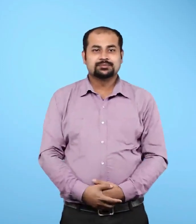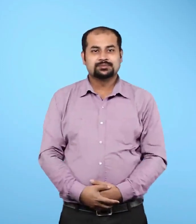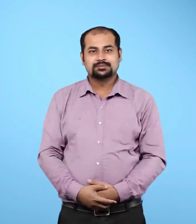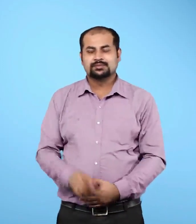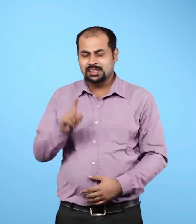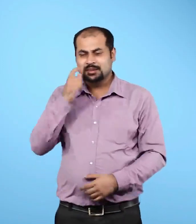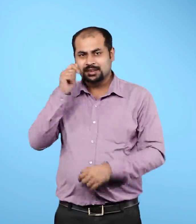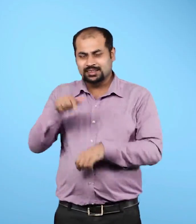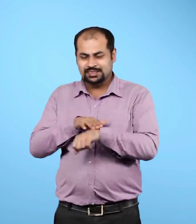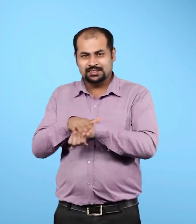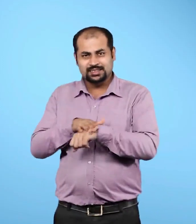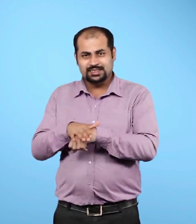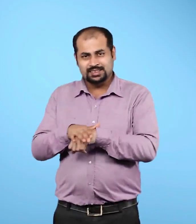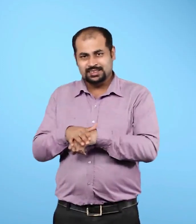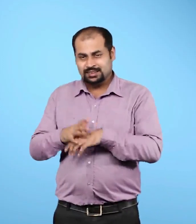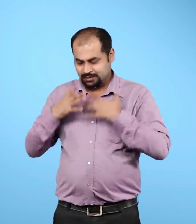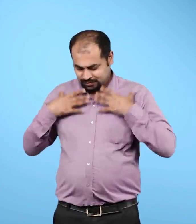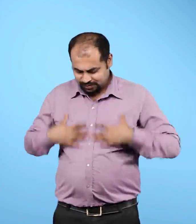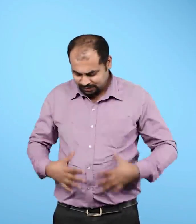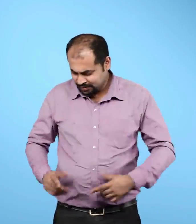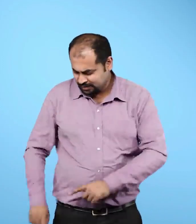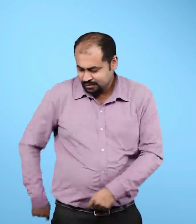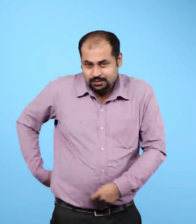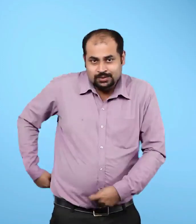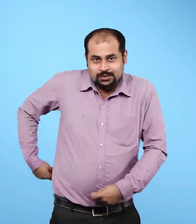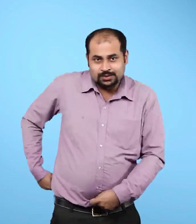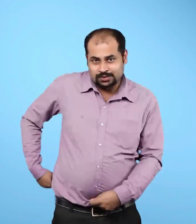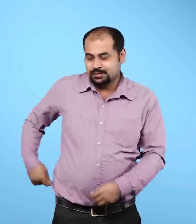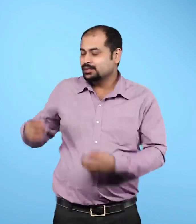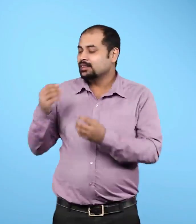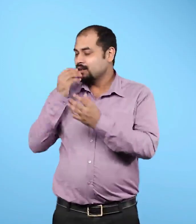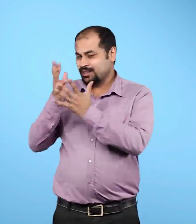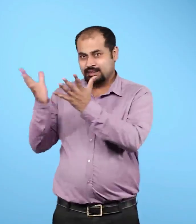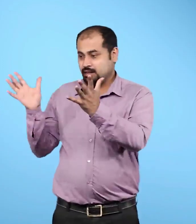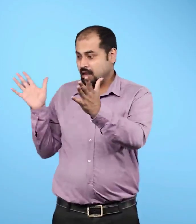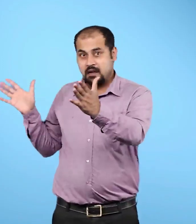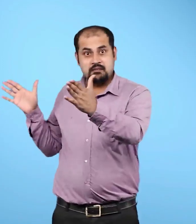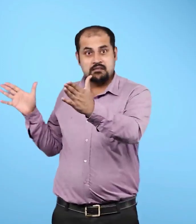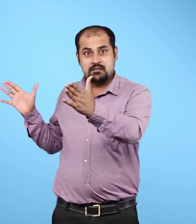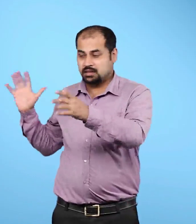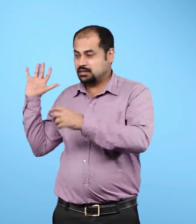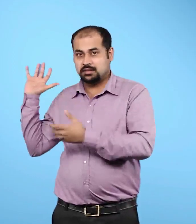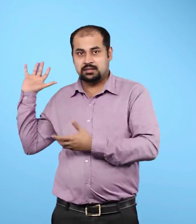A waiter wearing dhoti kurta is bringing food on a large tray from the left side.